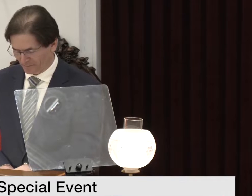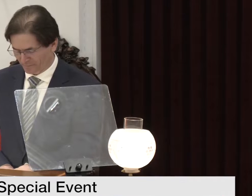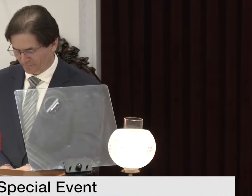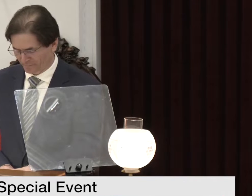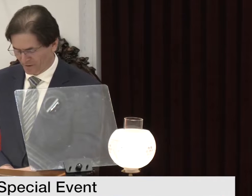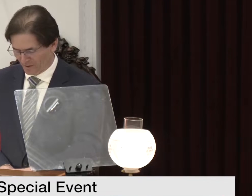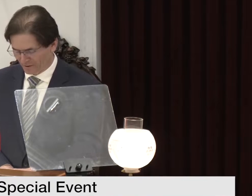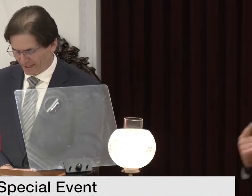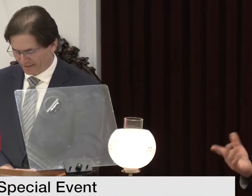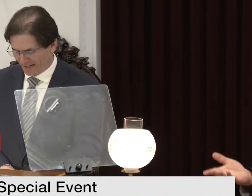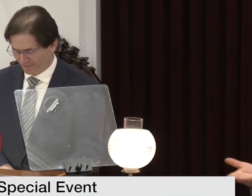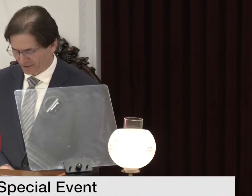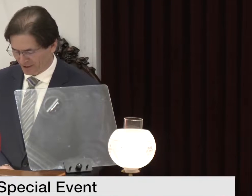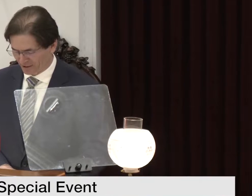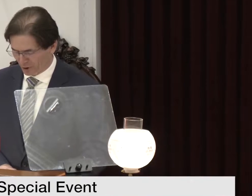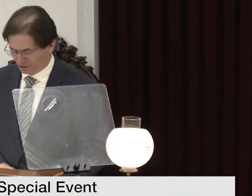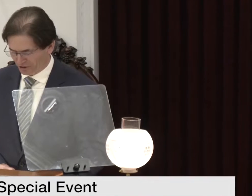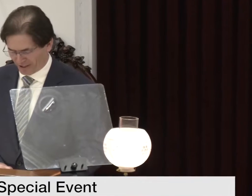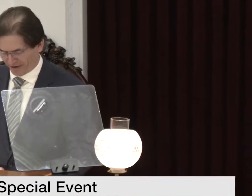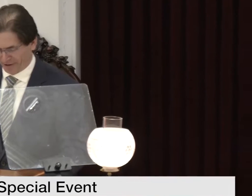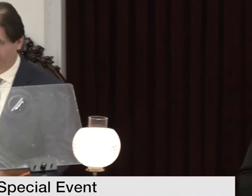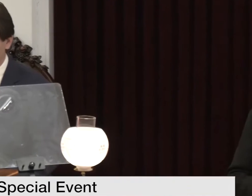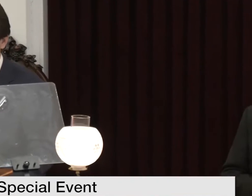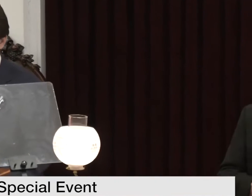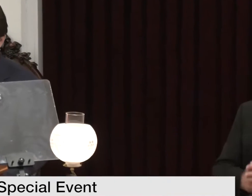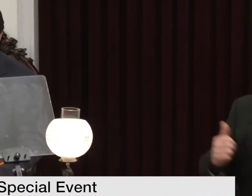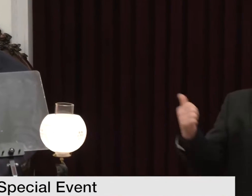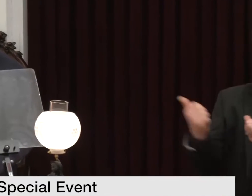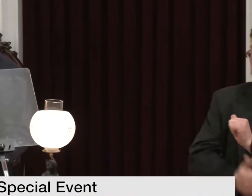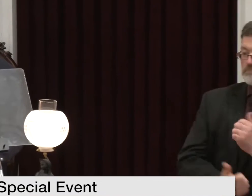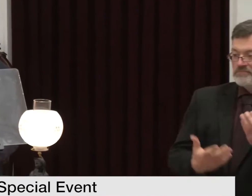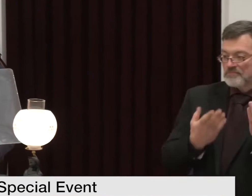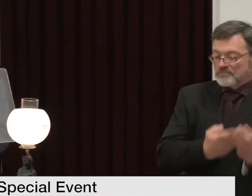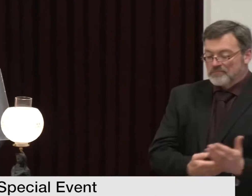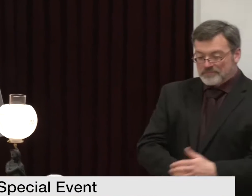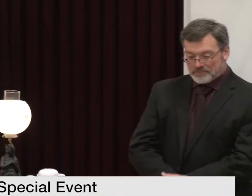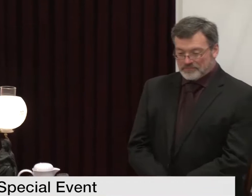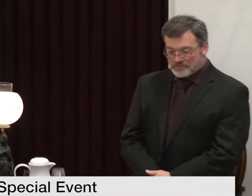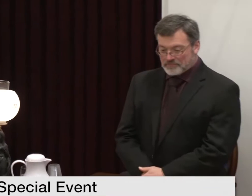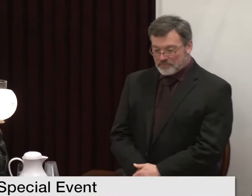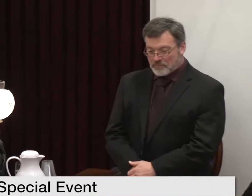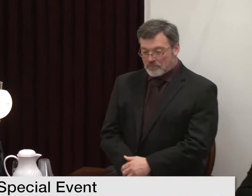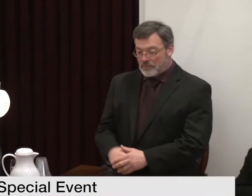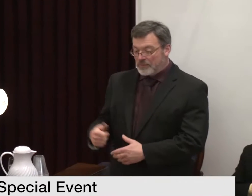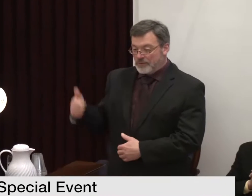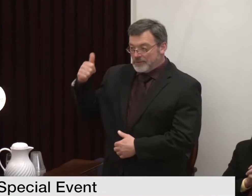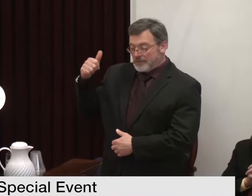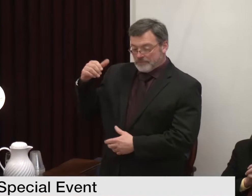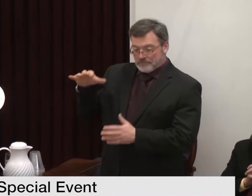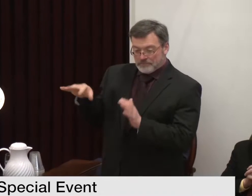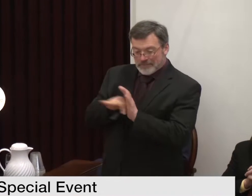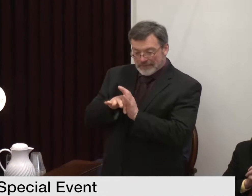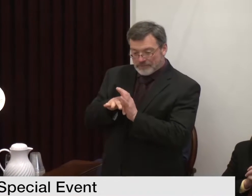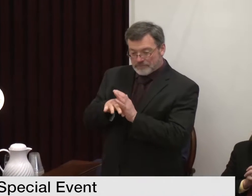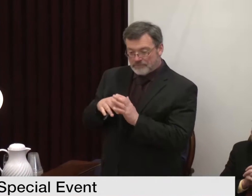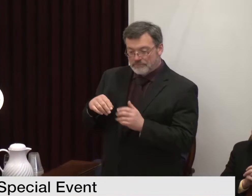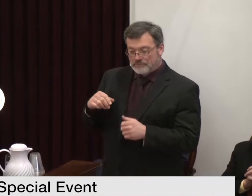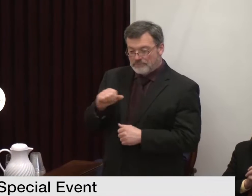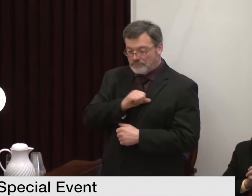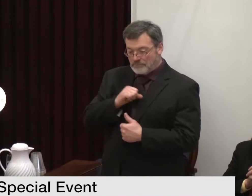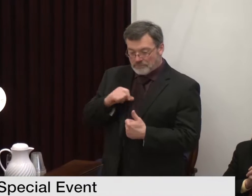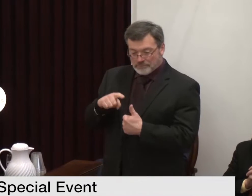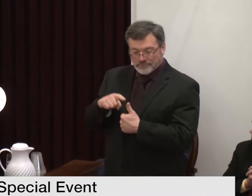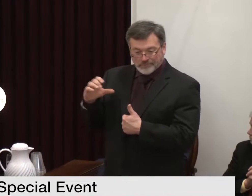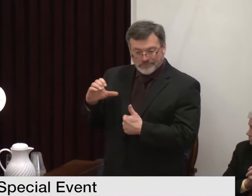nay. The ayes have it, and the motion is carried. The chair appoints the following individuals: the senator from Caledonia District,